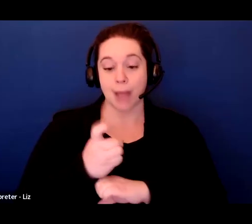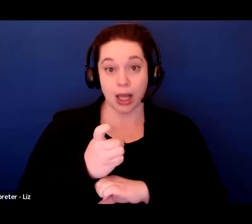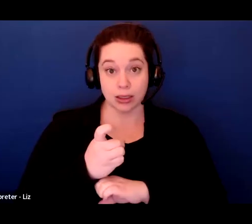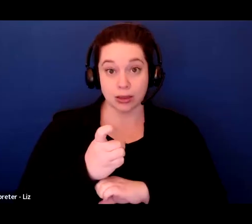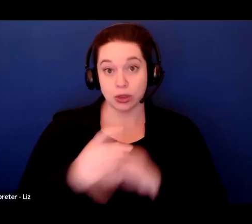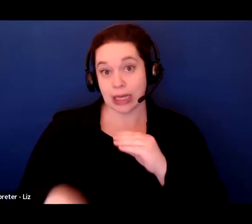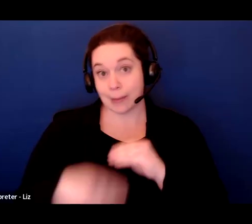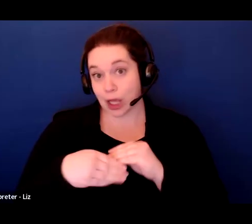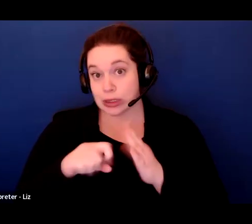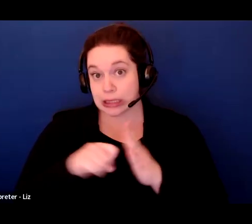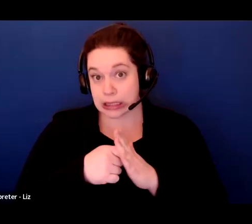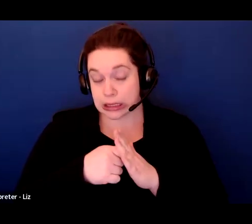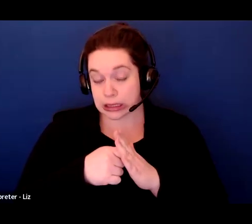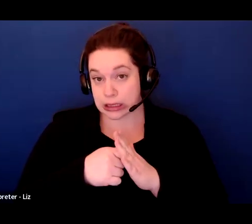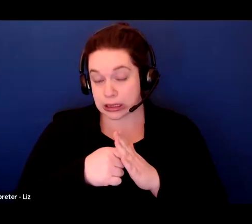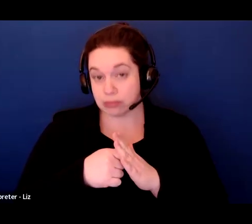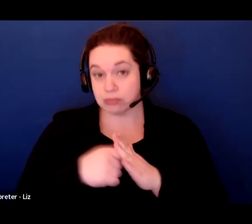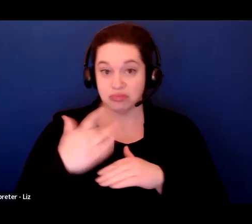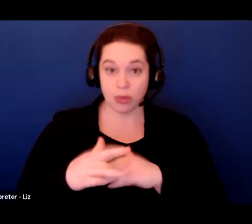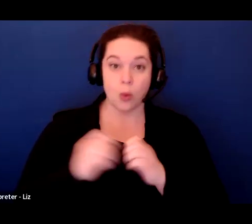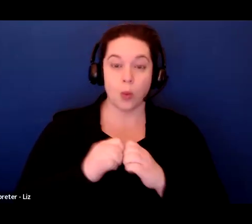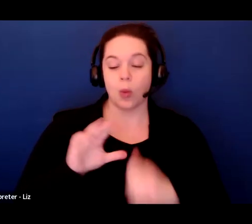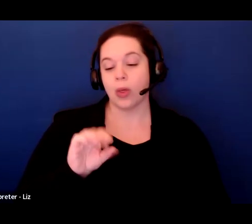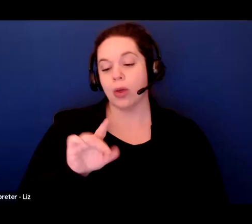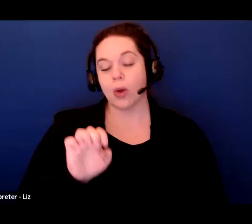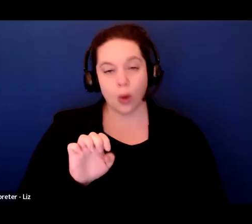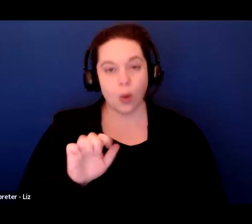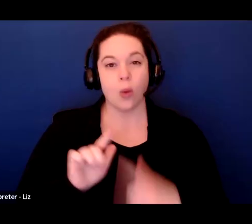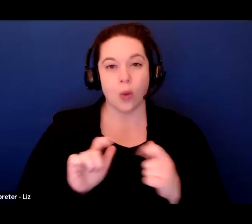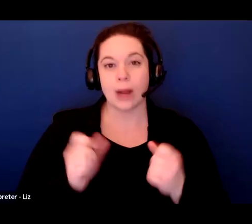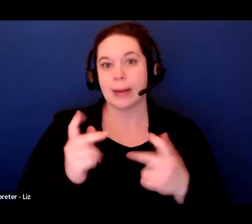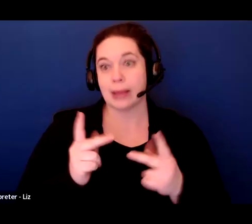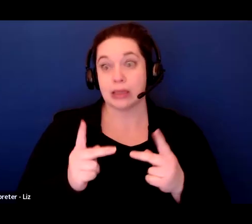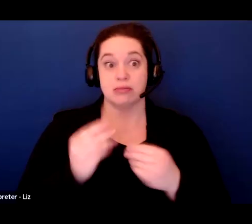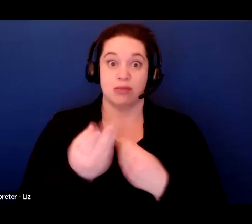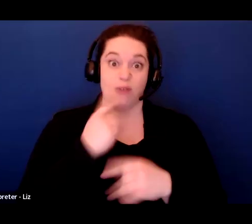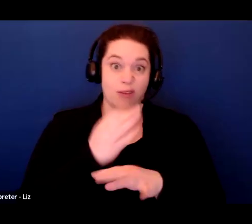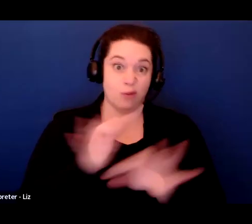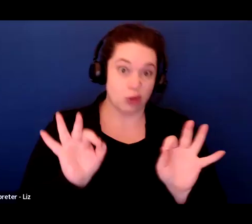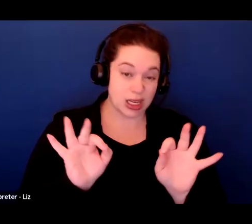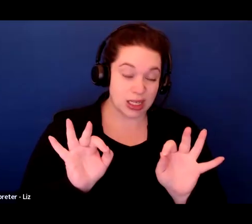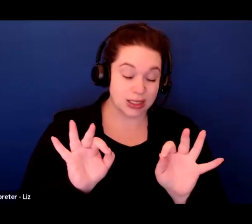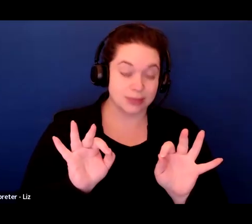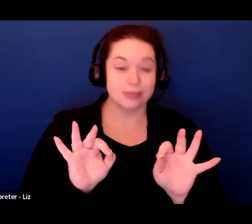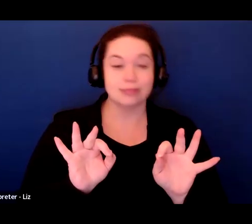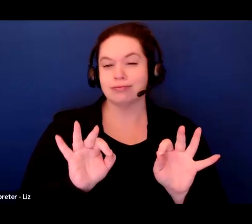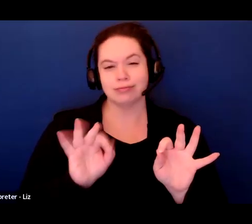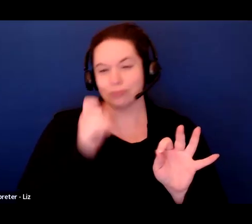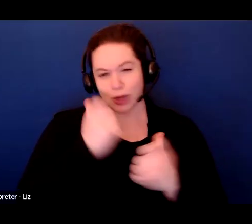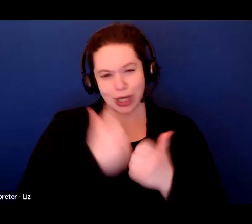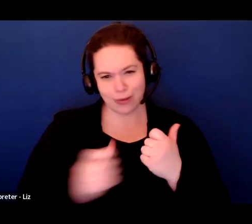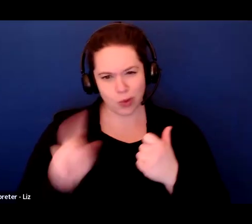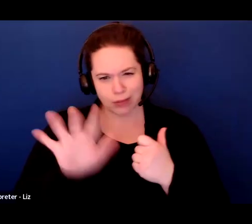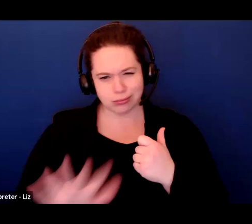an extra key in there with a code. In many places, these are free. Not everywhere. I don't want to speak